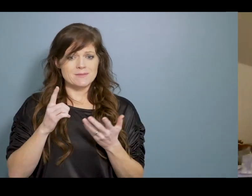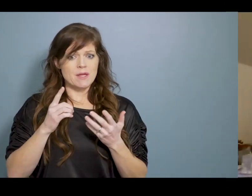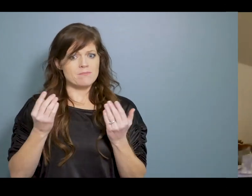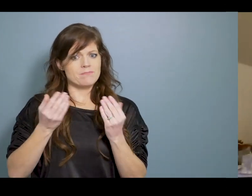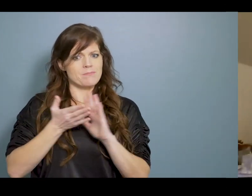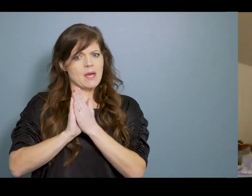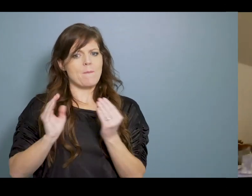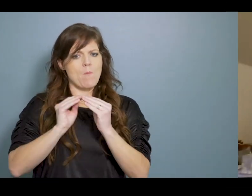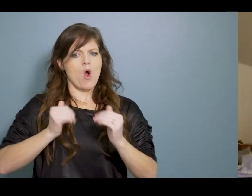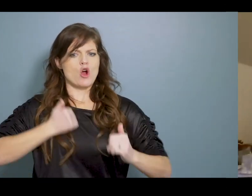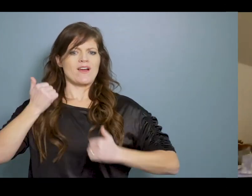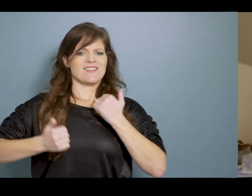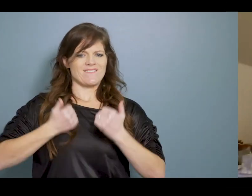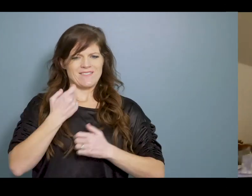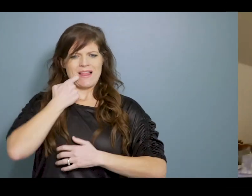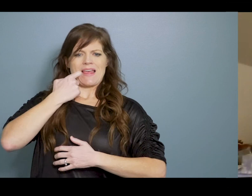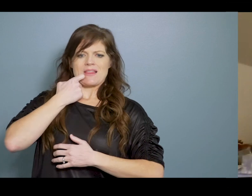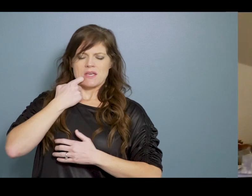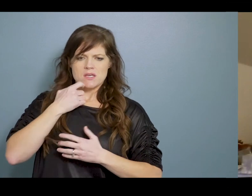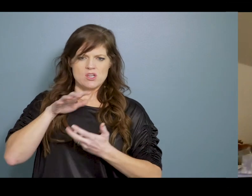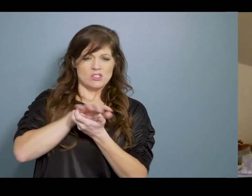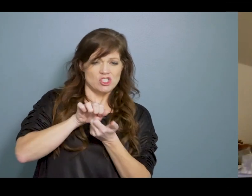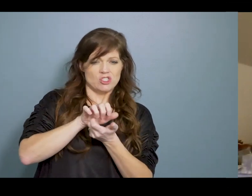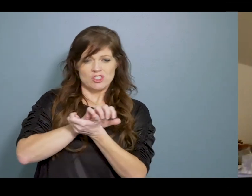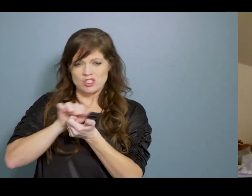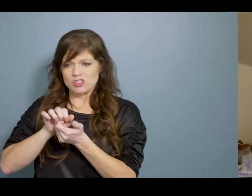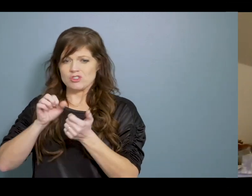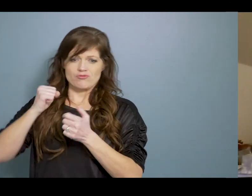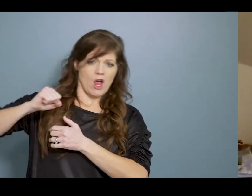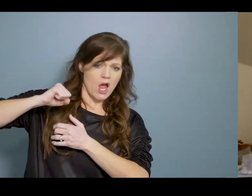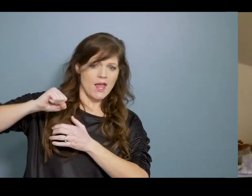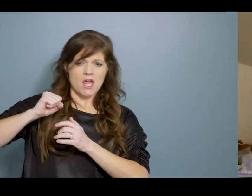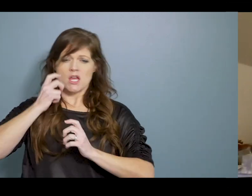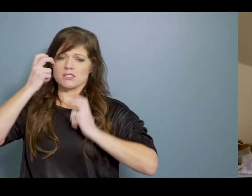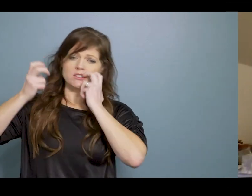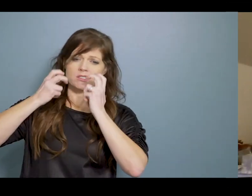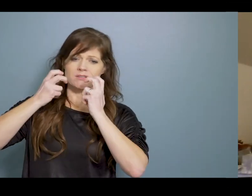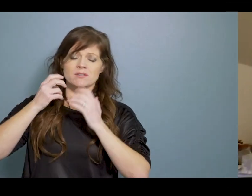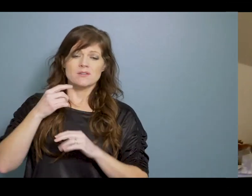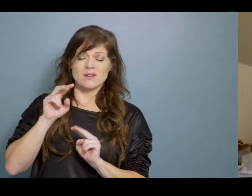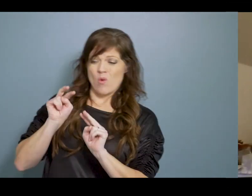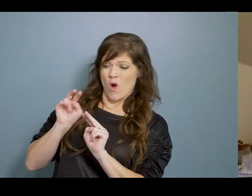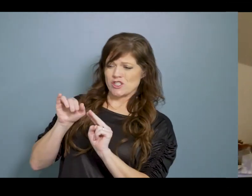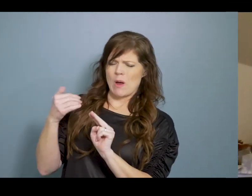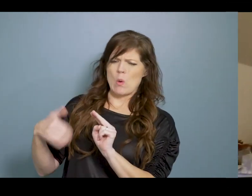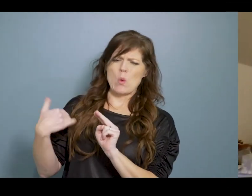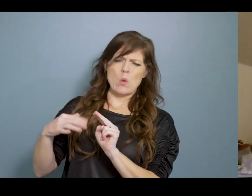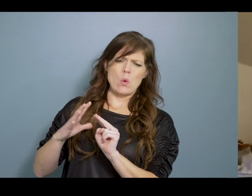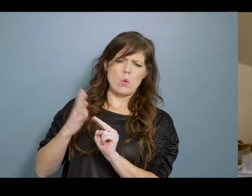aggressive approach that is, quite frankly, disturbing and not very healthy.